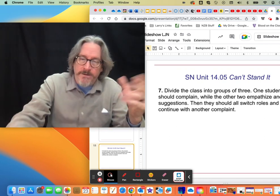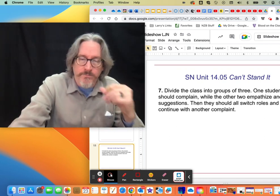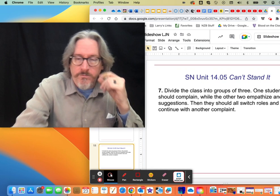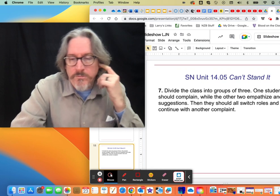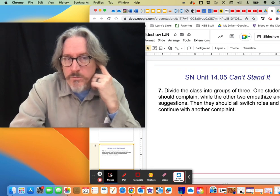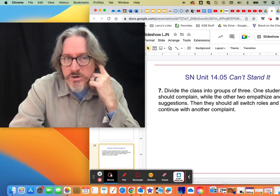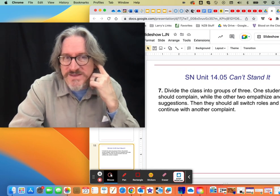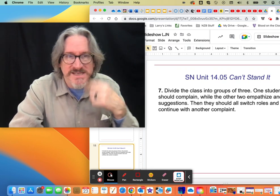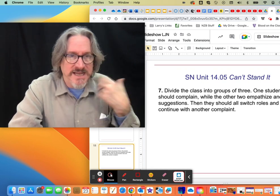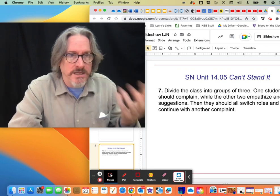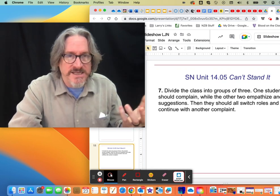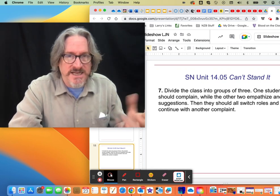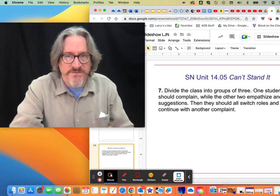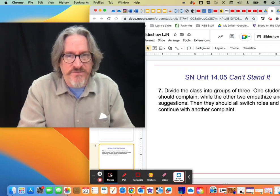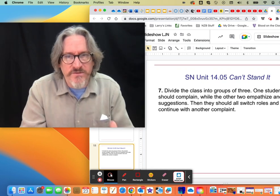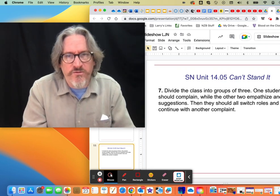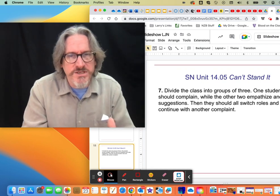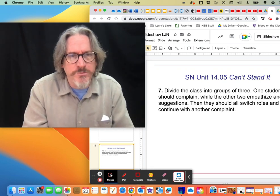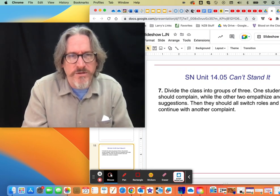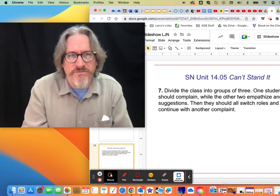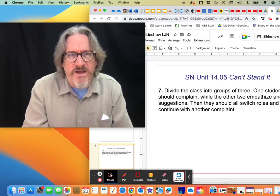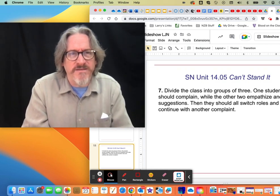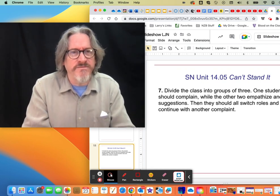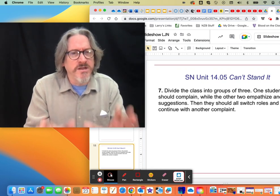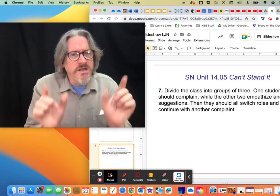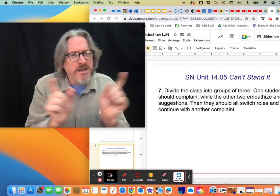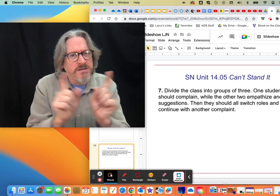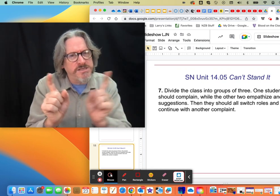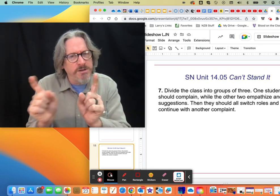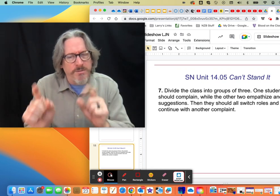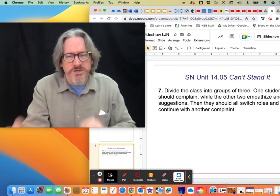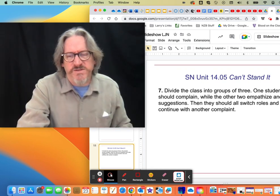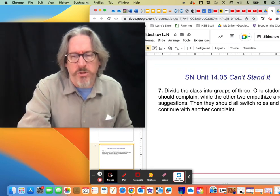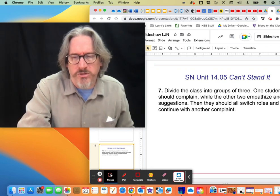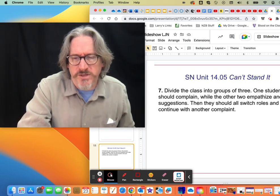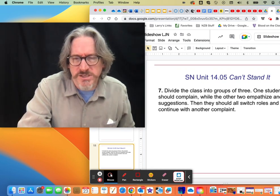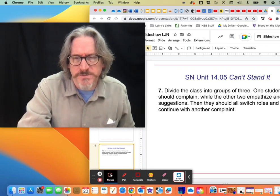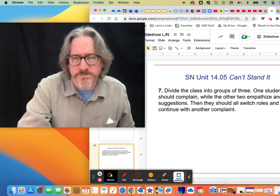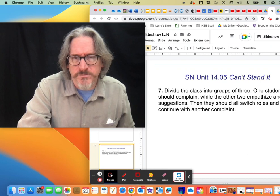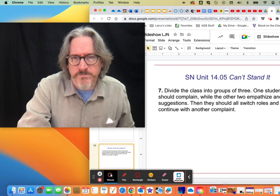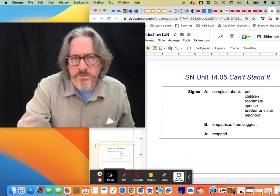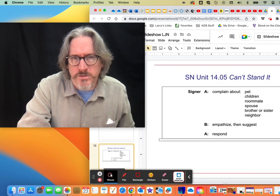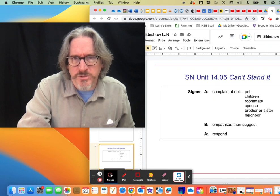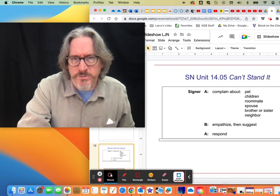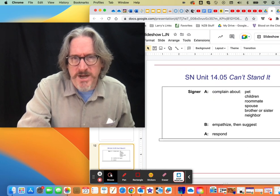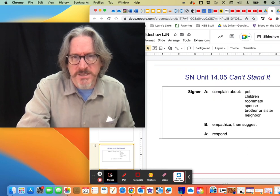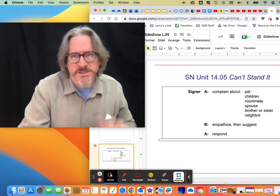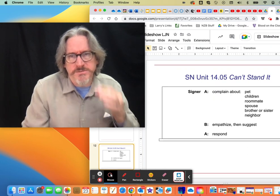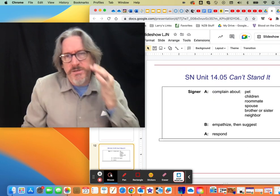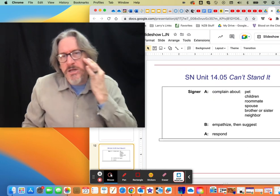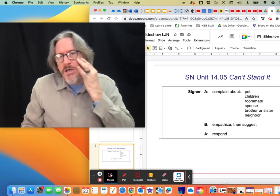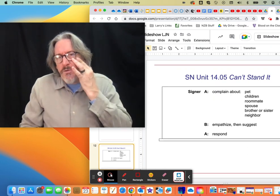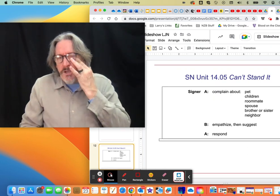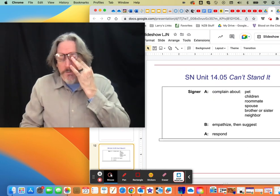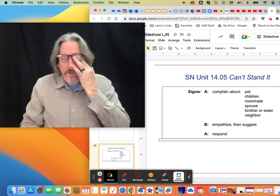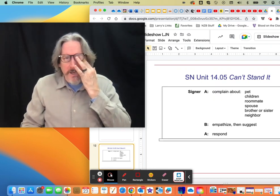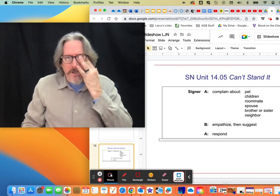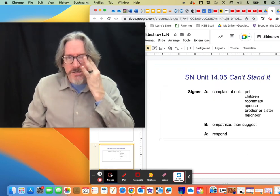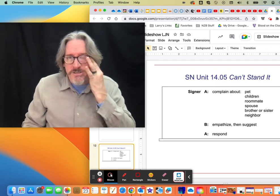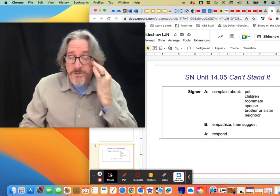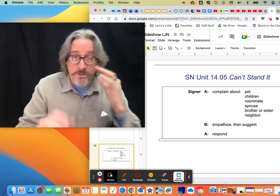And again, more of this is in-class activity. 14.5 is a bunch of smaller things to practice. We